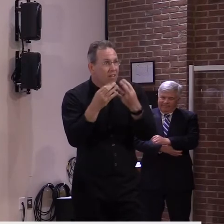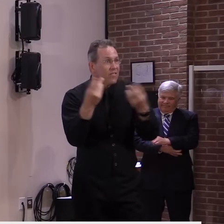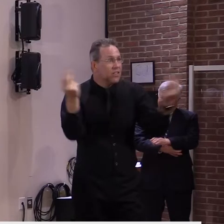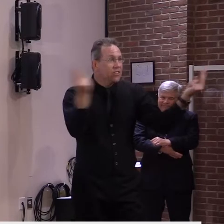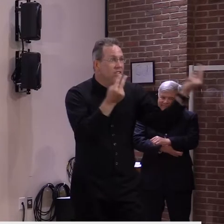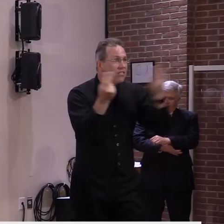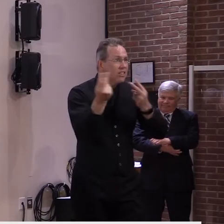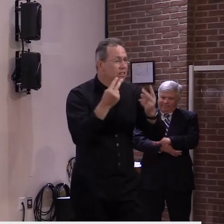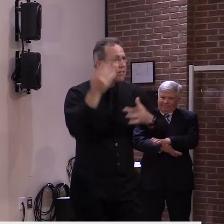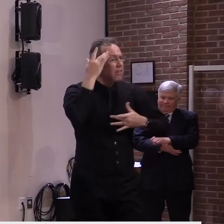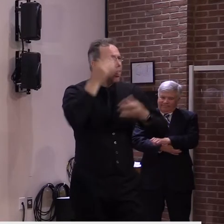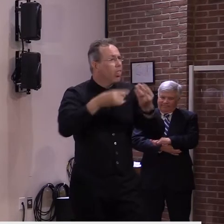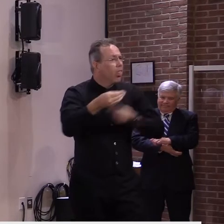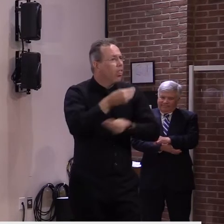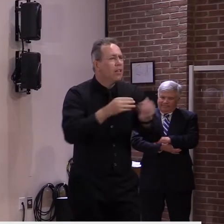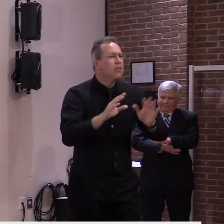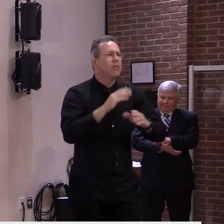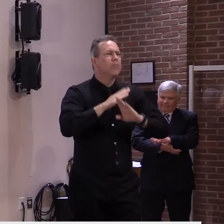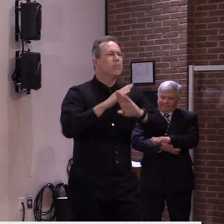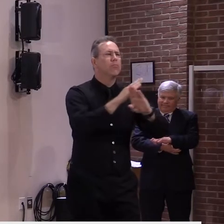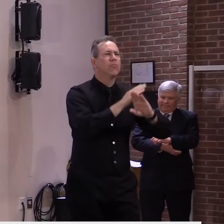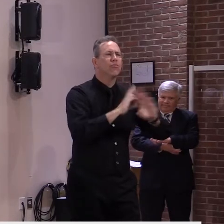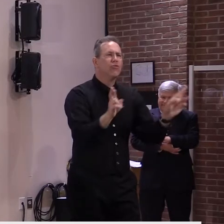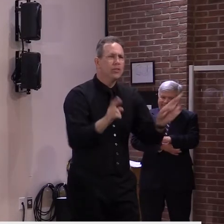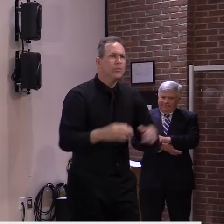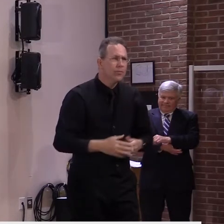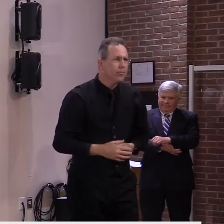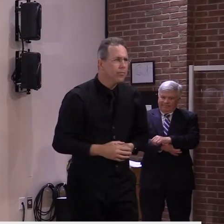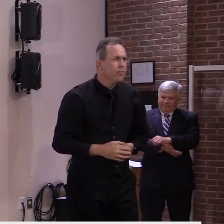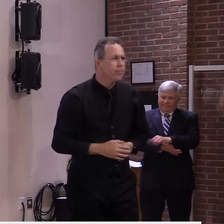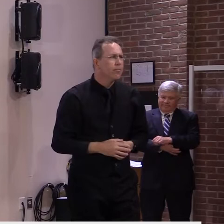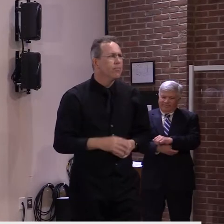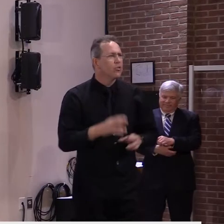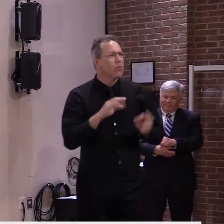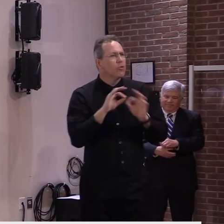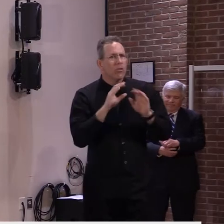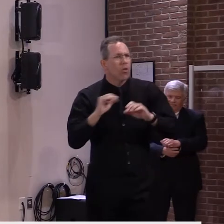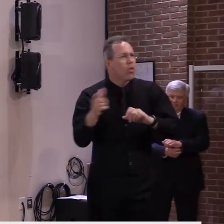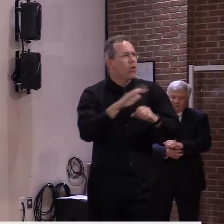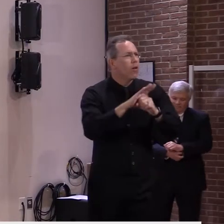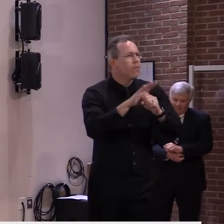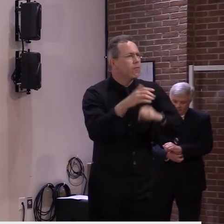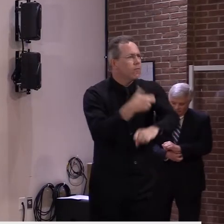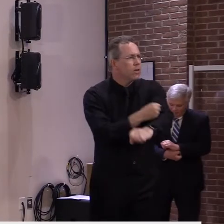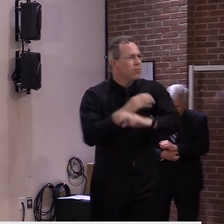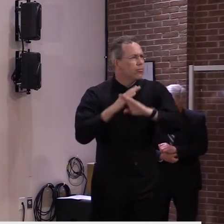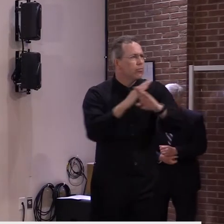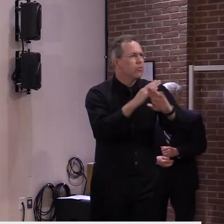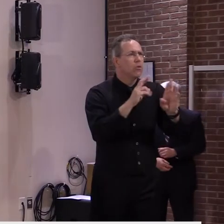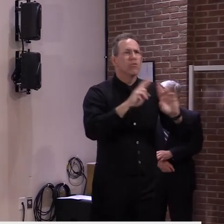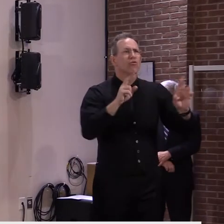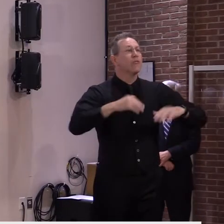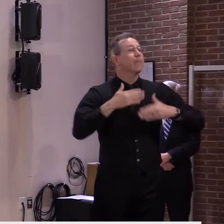So this will just put us in a much stronger position than any other state, as far as I'm concerned.